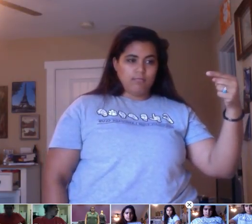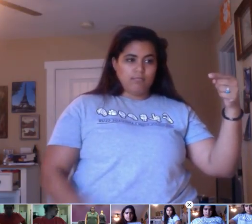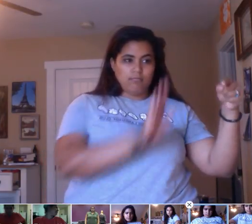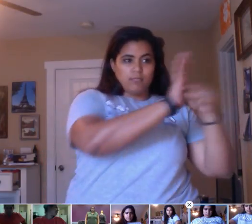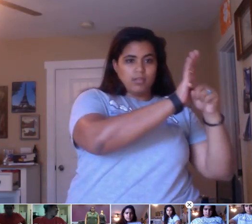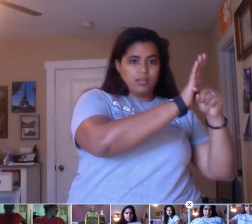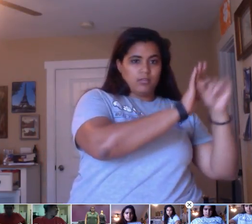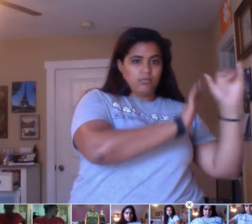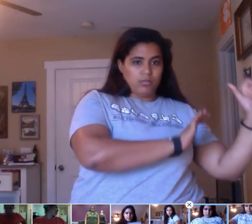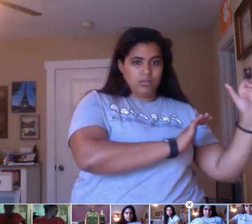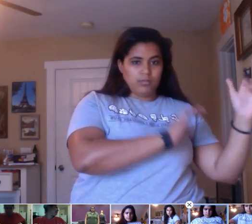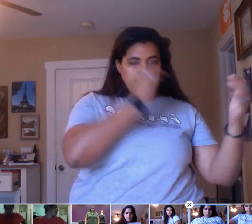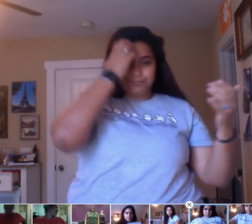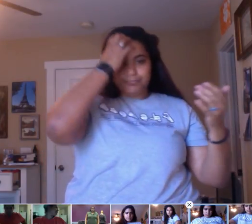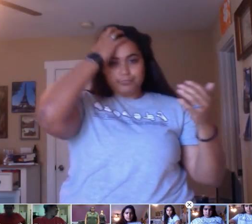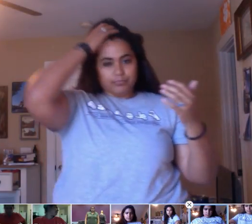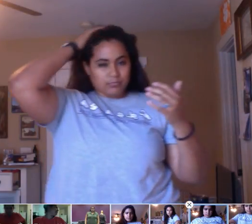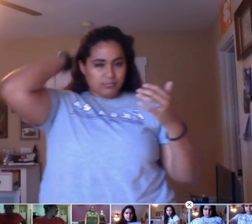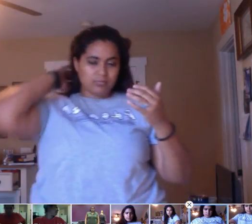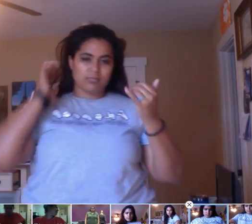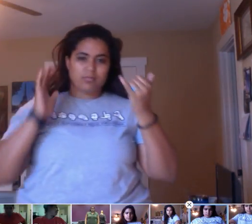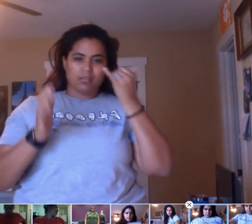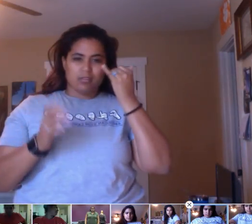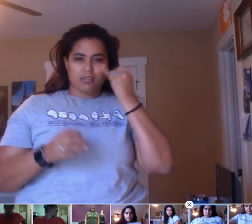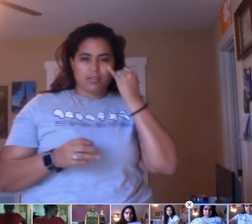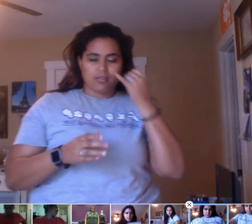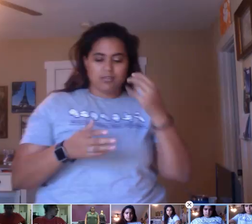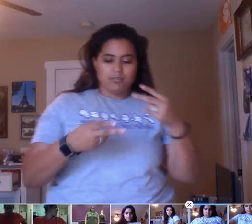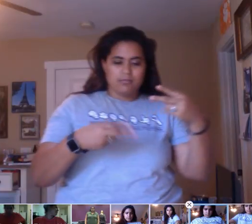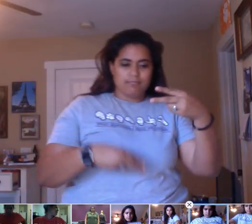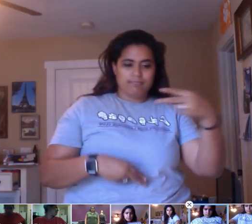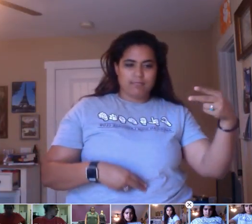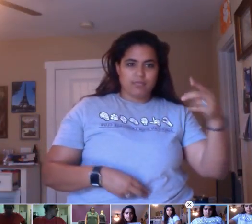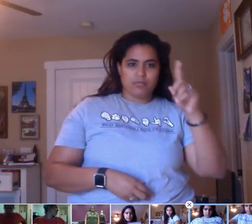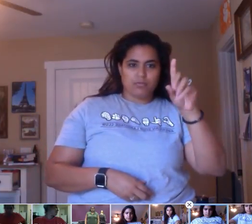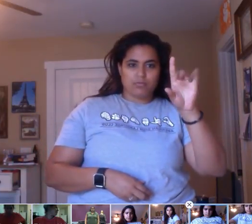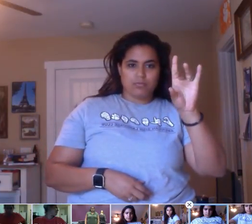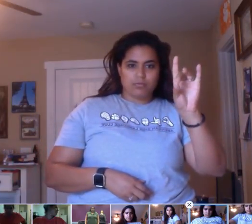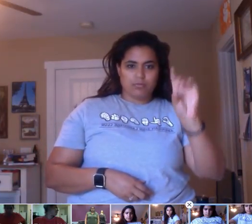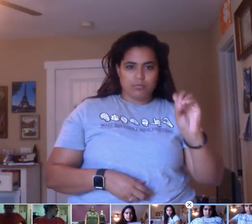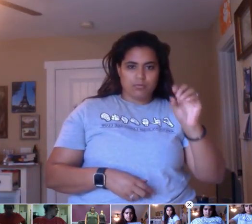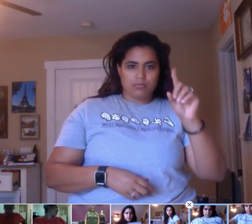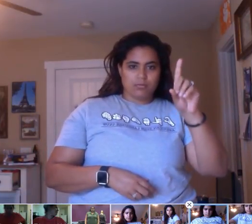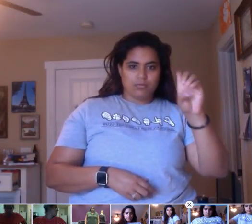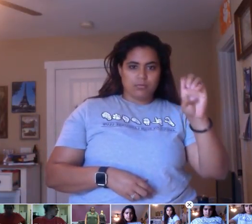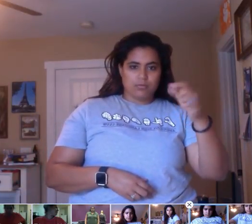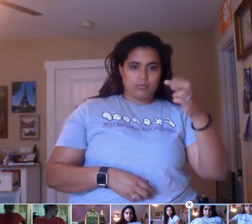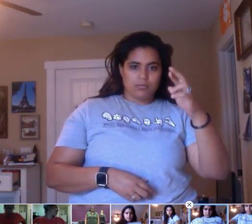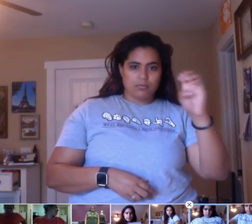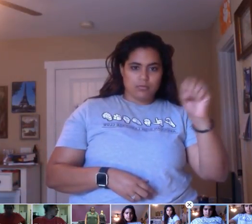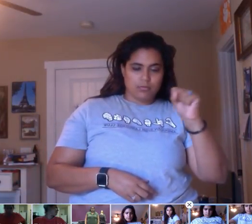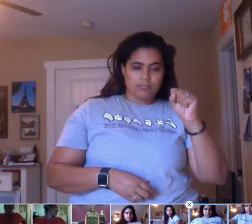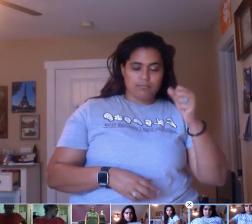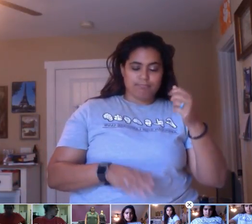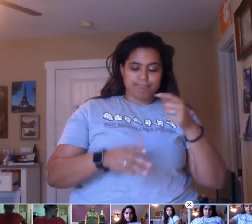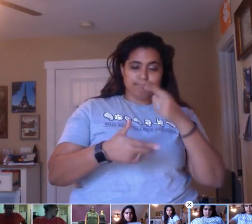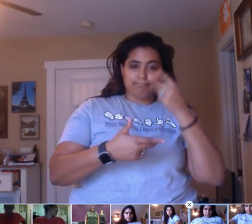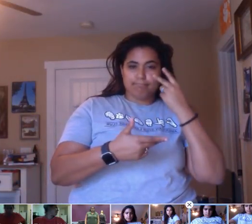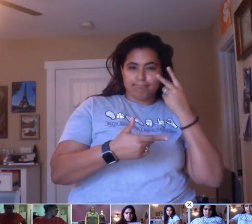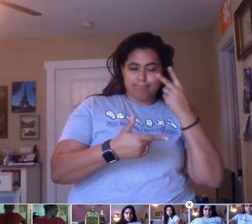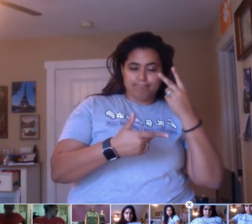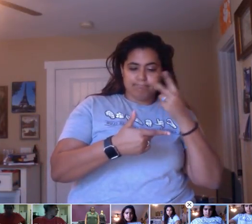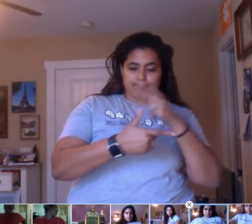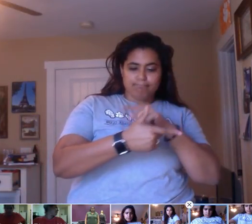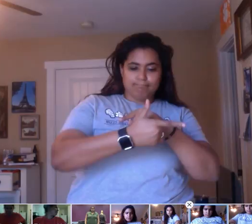180 minus Y. It's just kind of a lot. You can do a bunch of different representations for that to